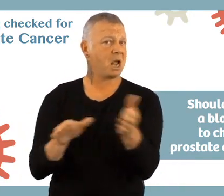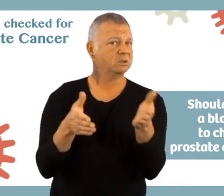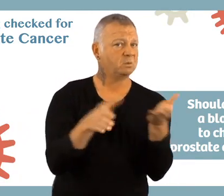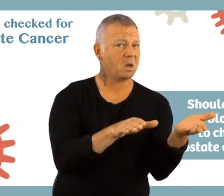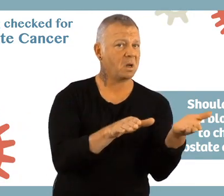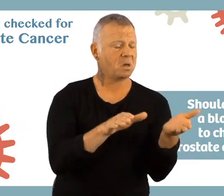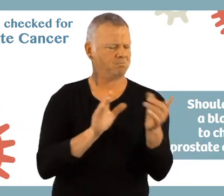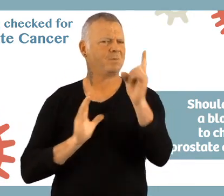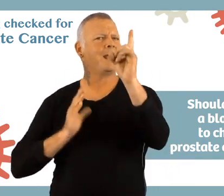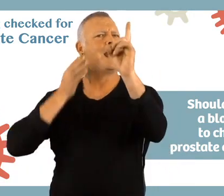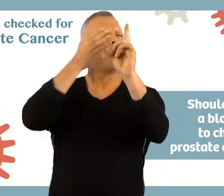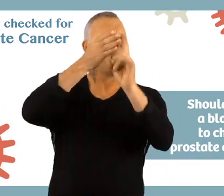cancer.